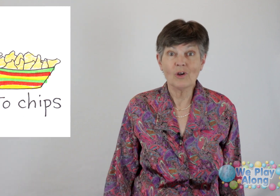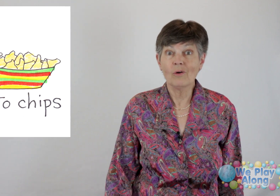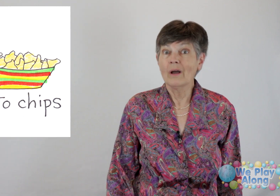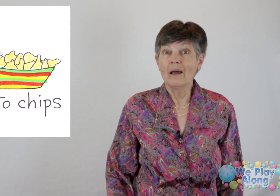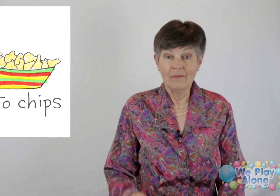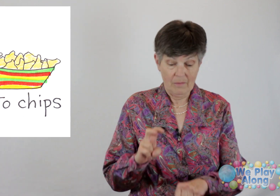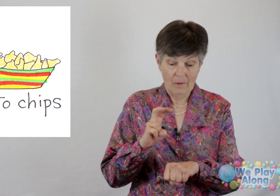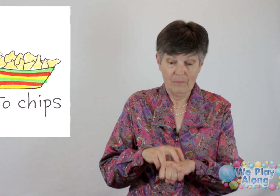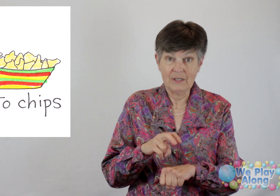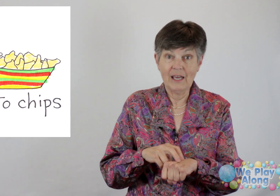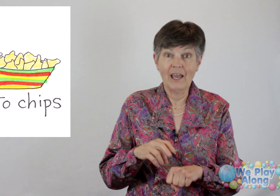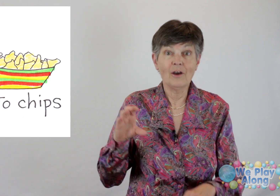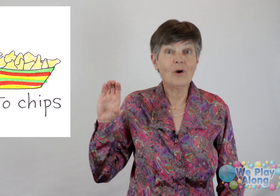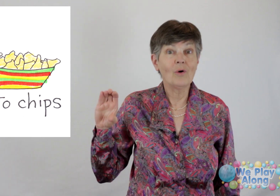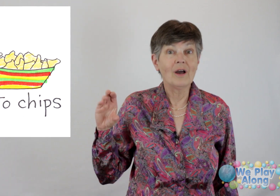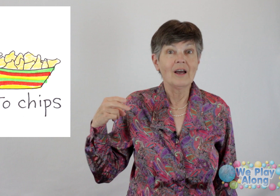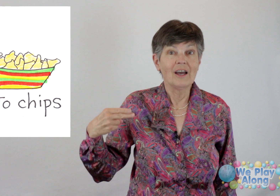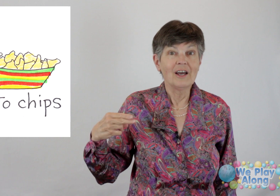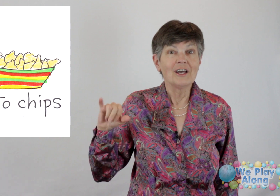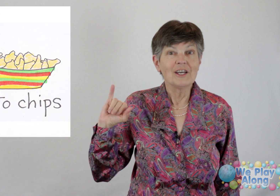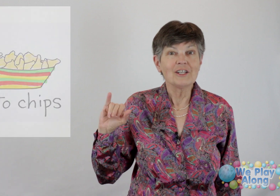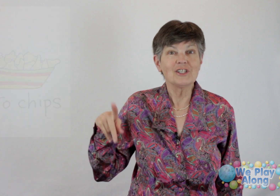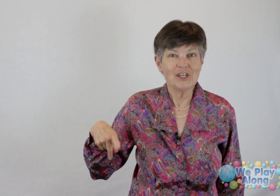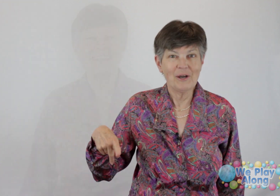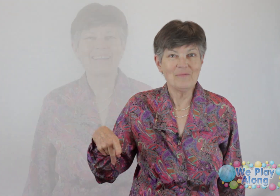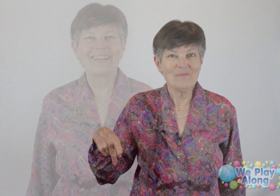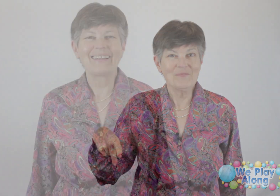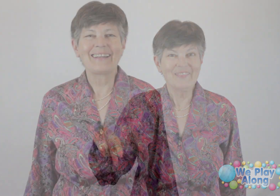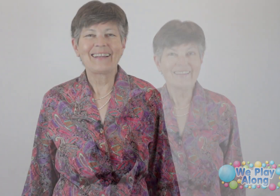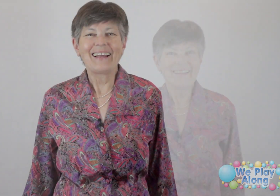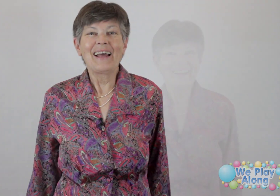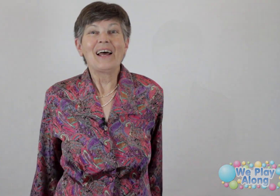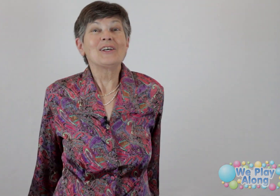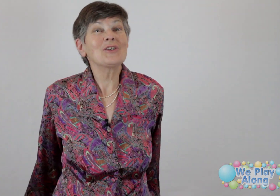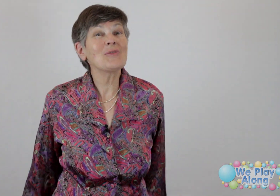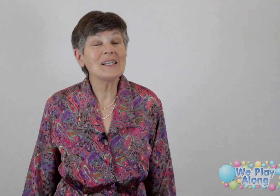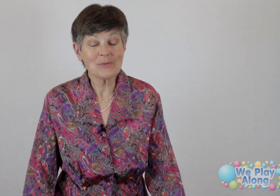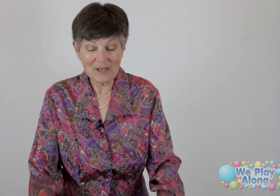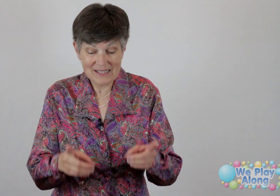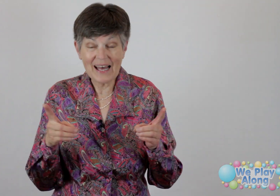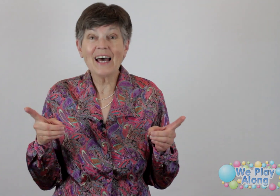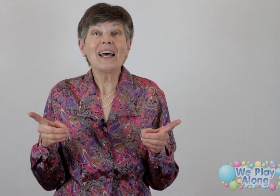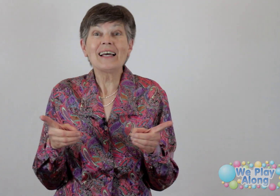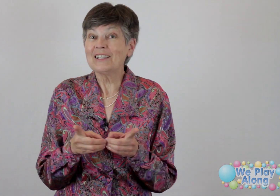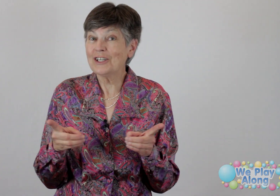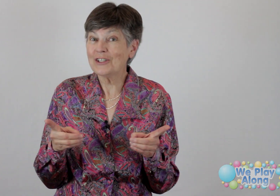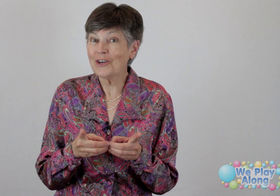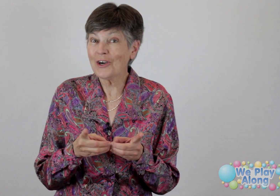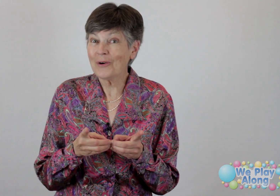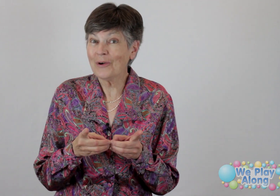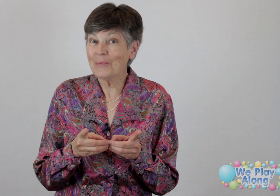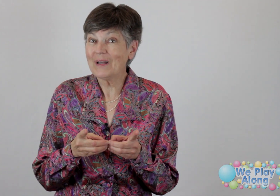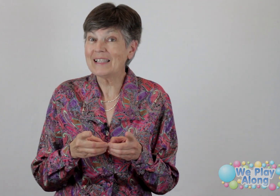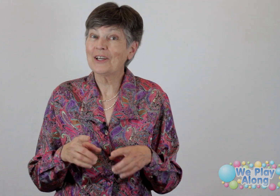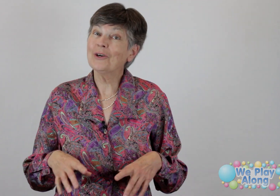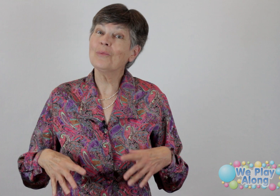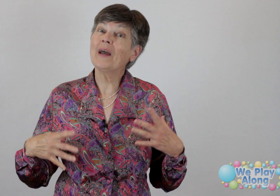So, potato chip. So this was the dessert group, and it's a good way